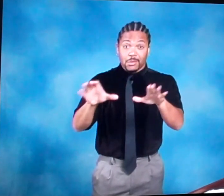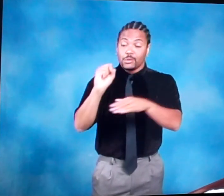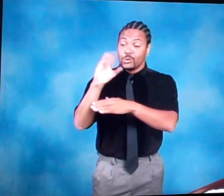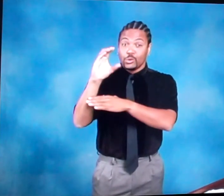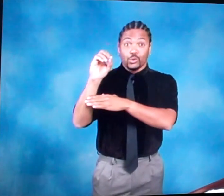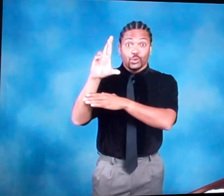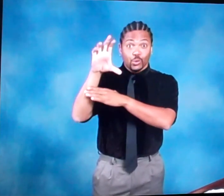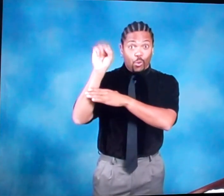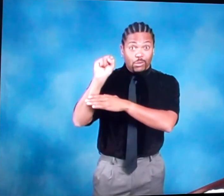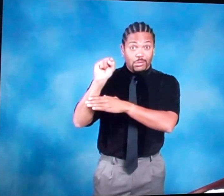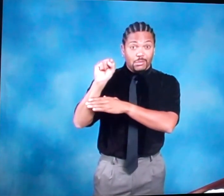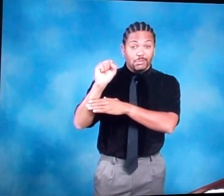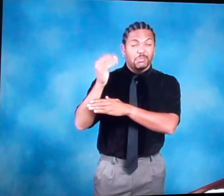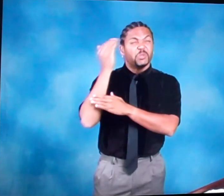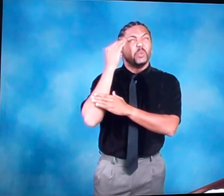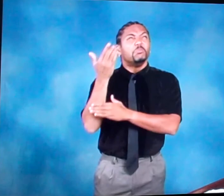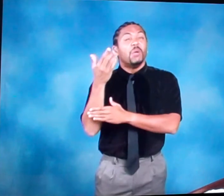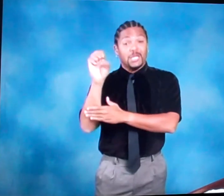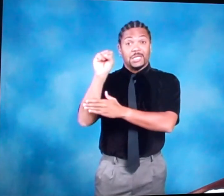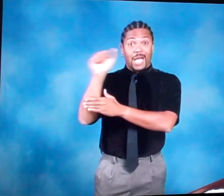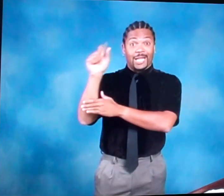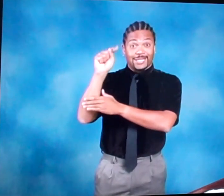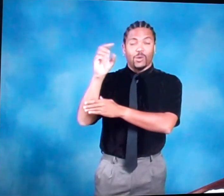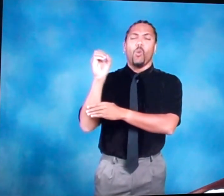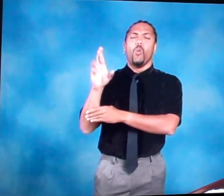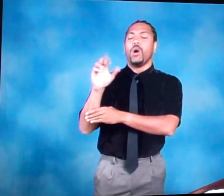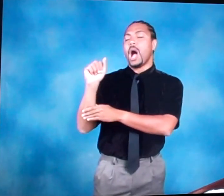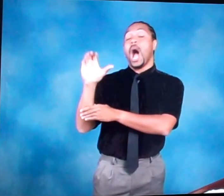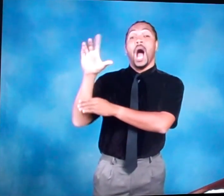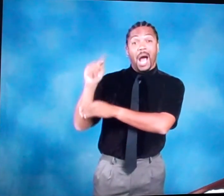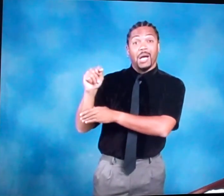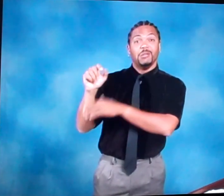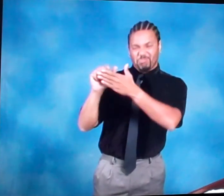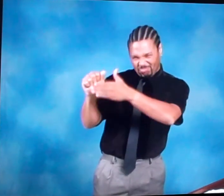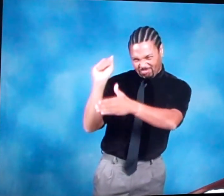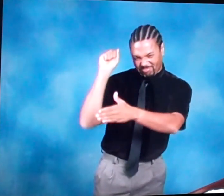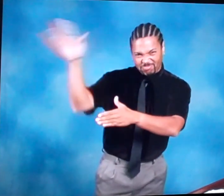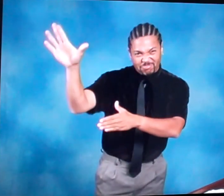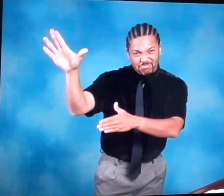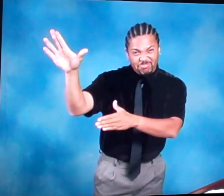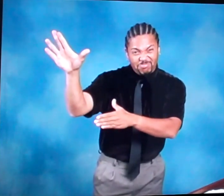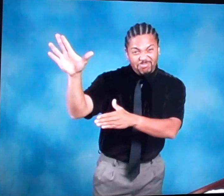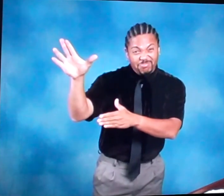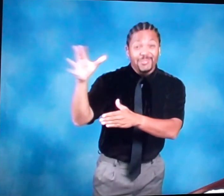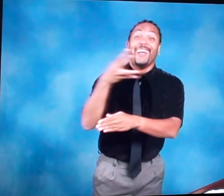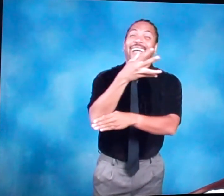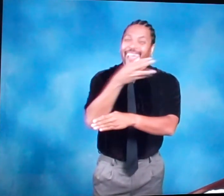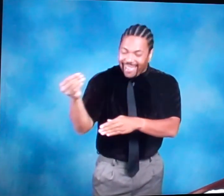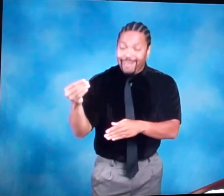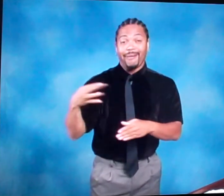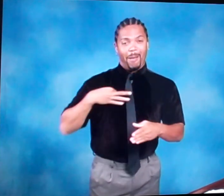college. You're going to need to send that, and your ACT or SAT scores, and then you can mail it